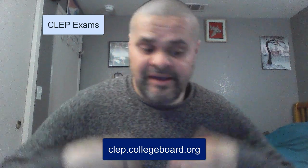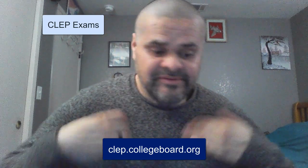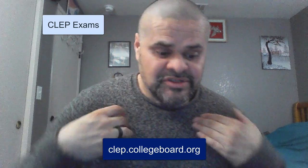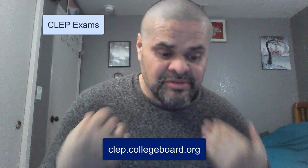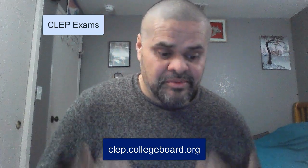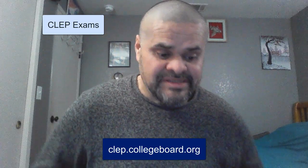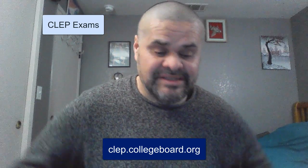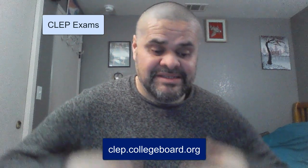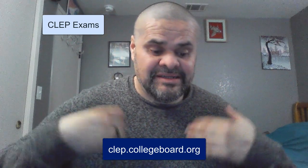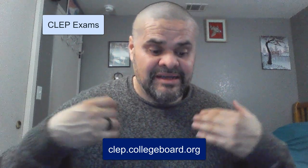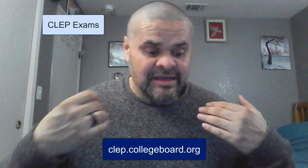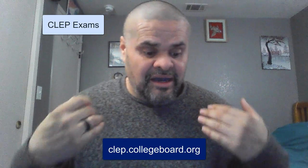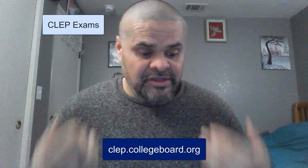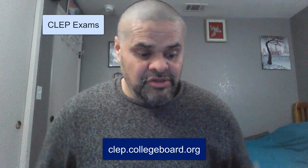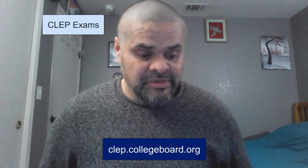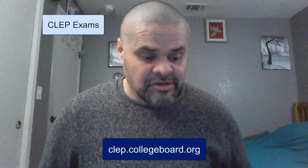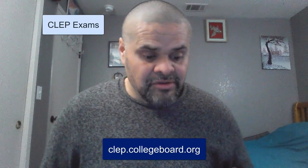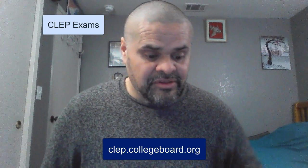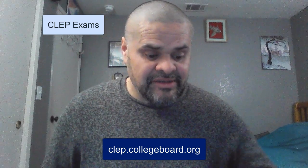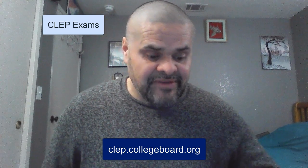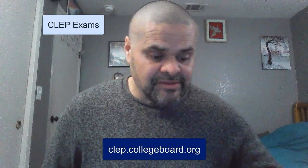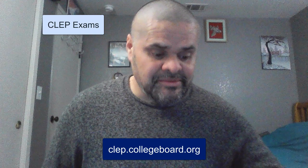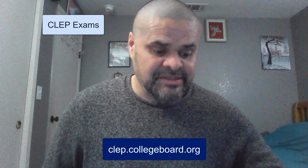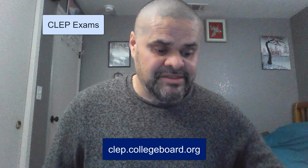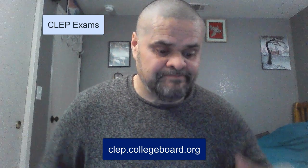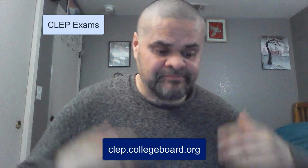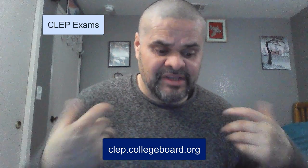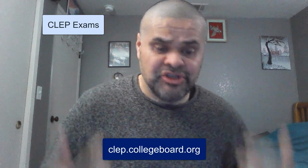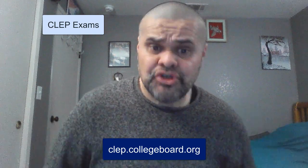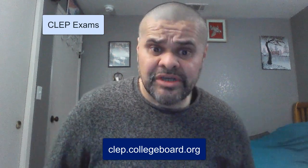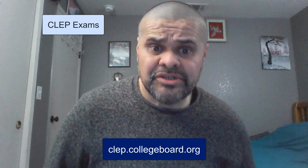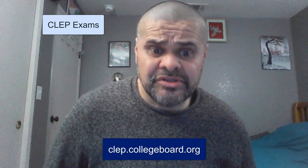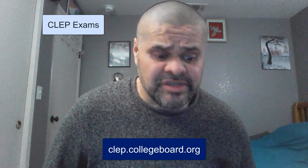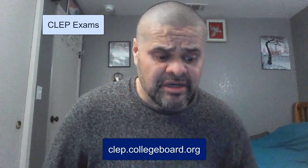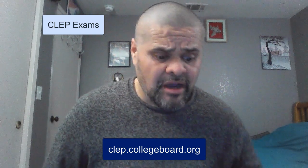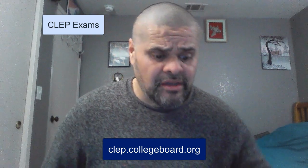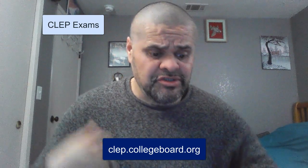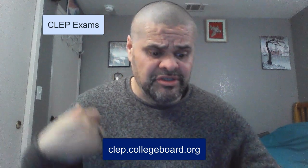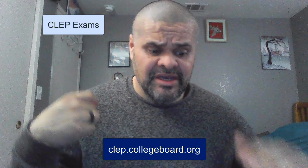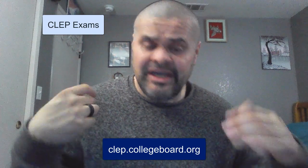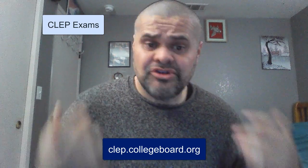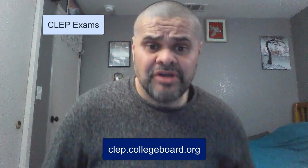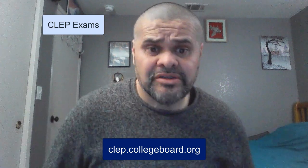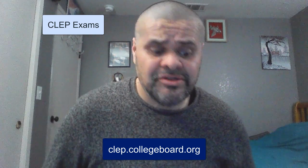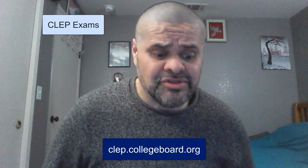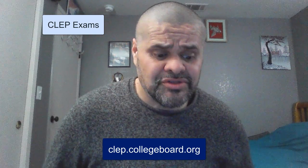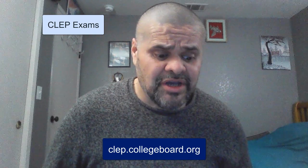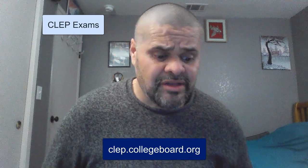1805 to the present, human growth and development, introductory to psychology, introductory to